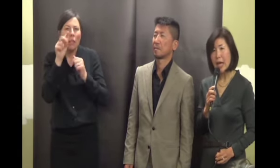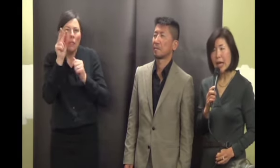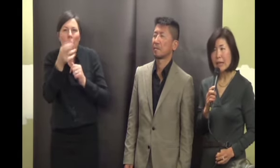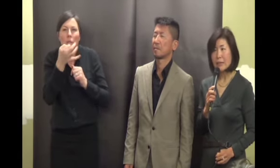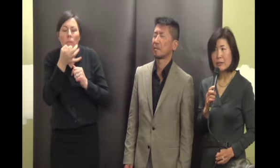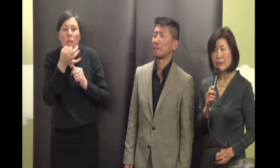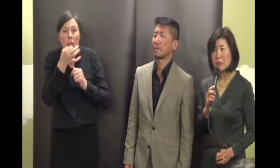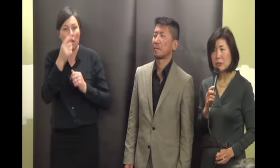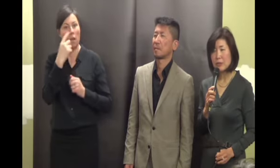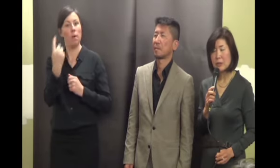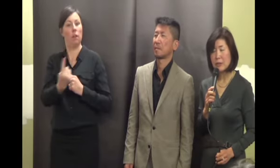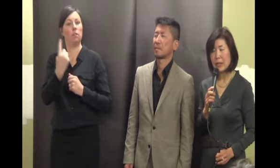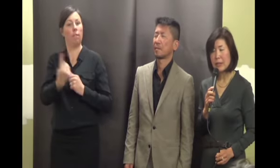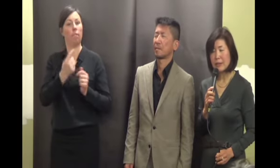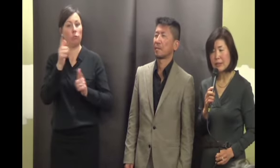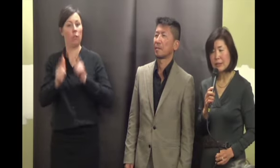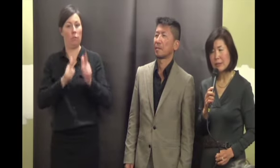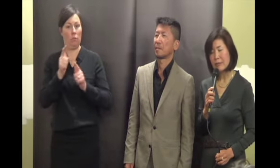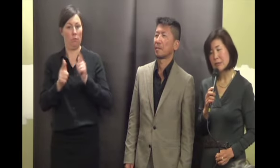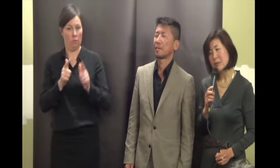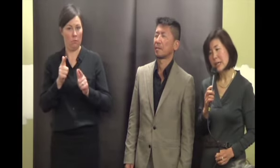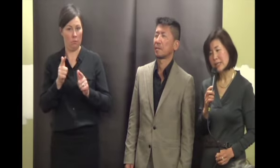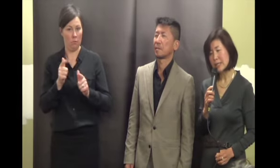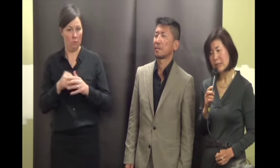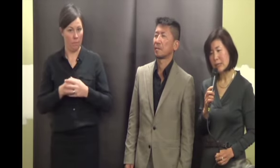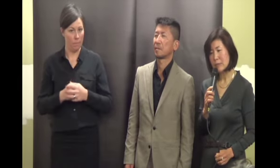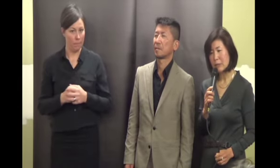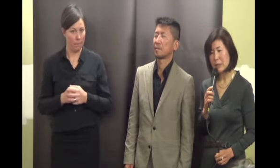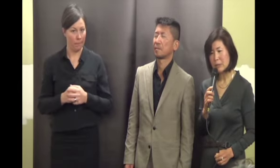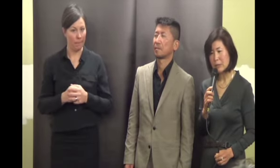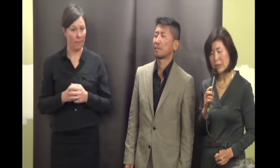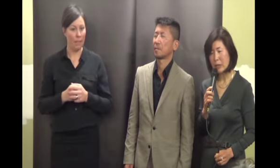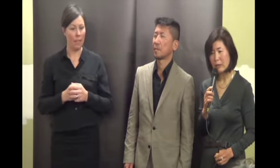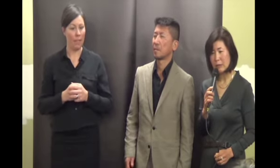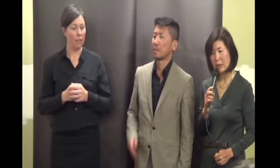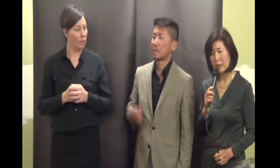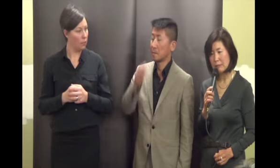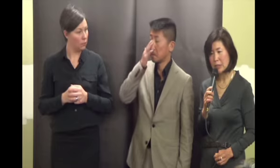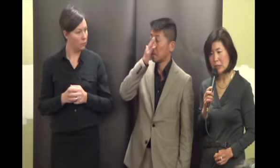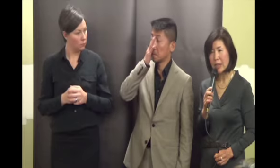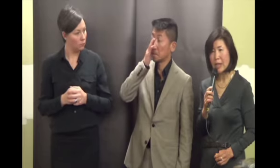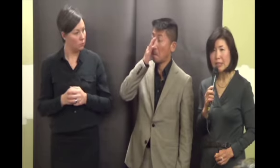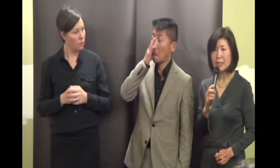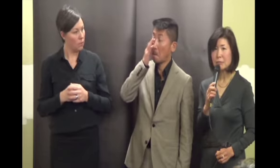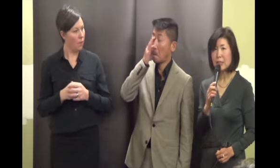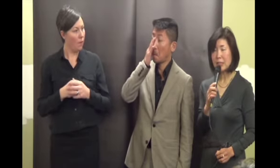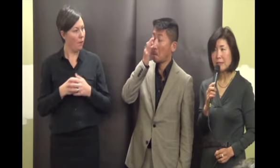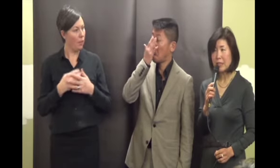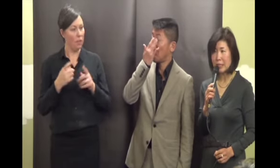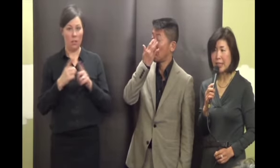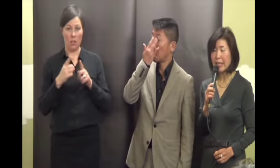themselves. And for those who has impairment of the vision, such